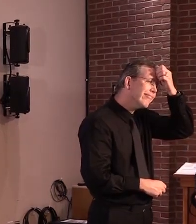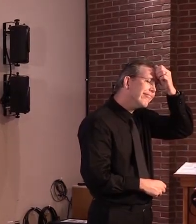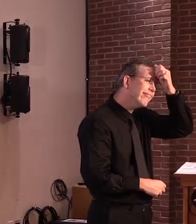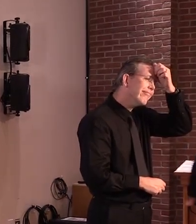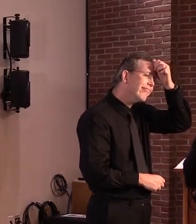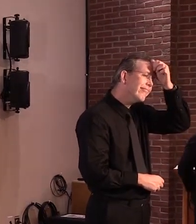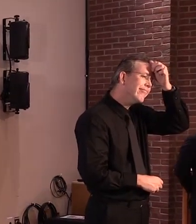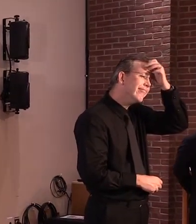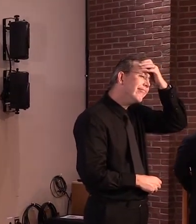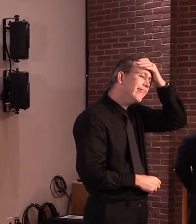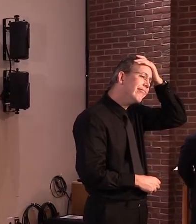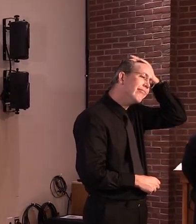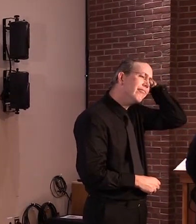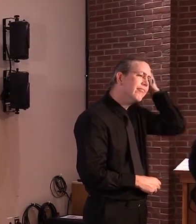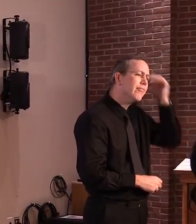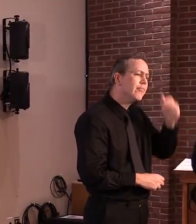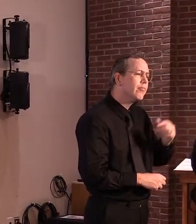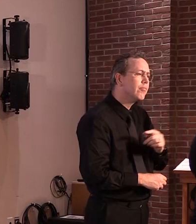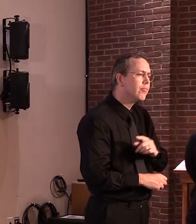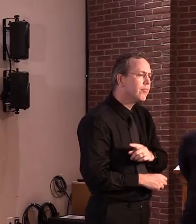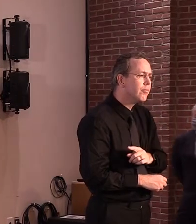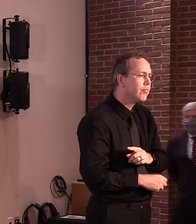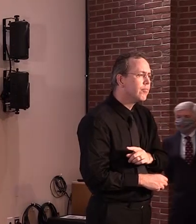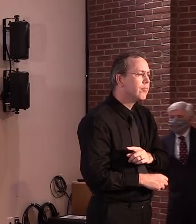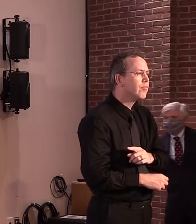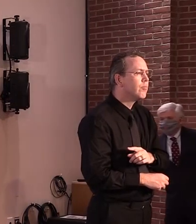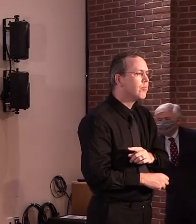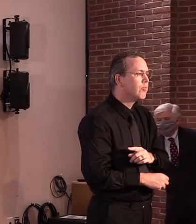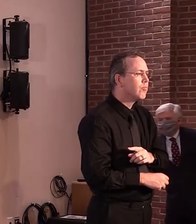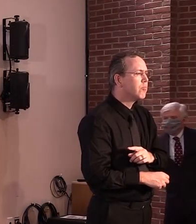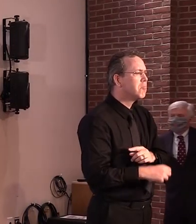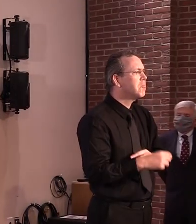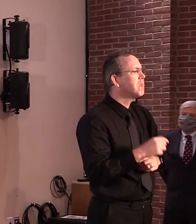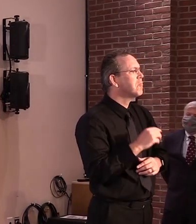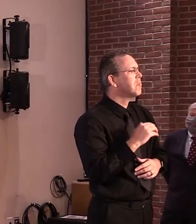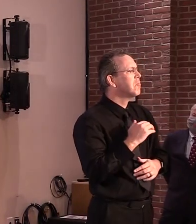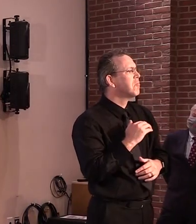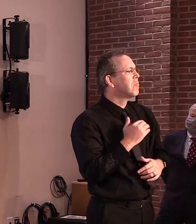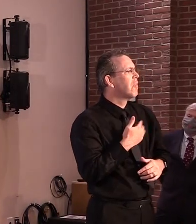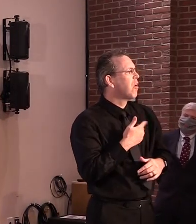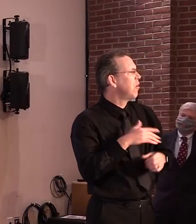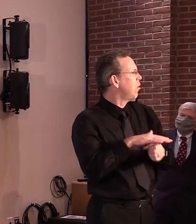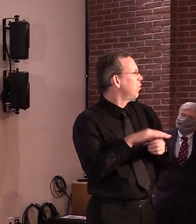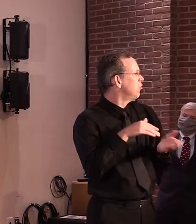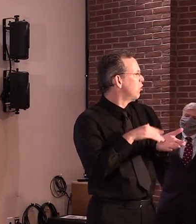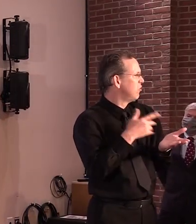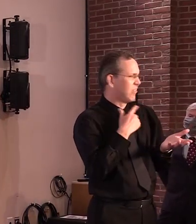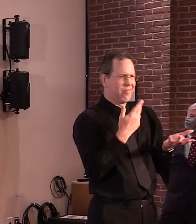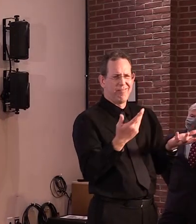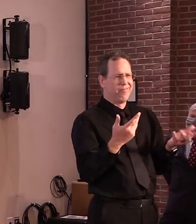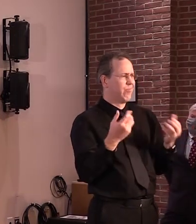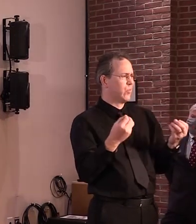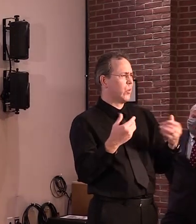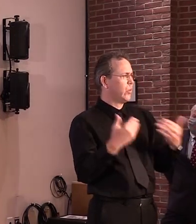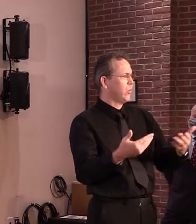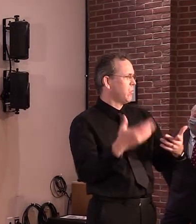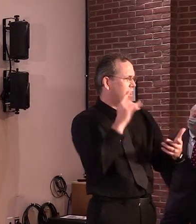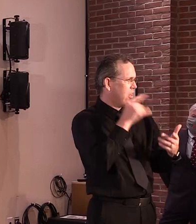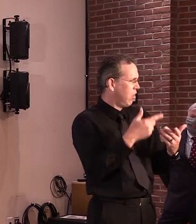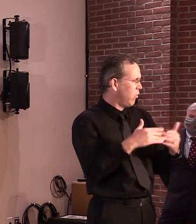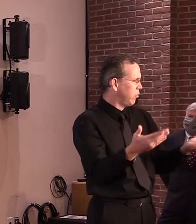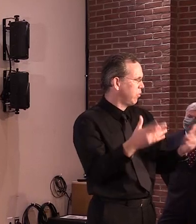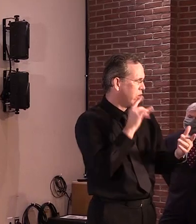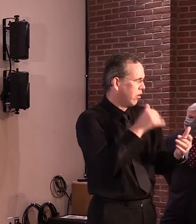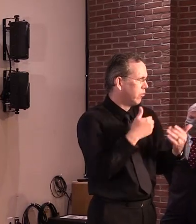So yeah, and certainly we've issued previous guidance regarding some of our social policy, we'll call